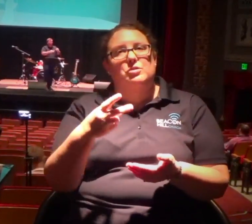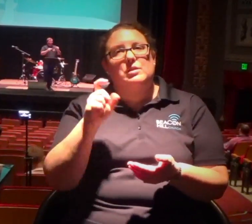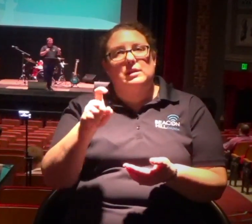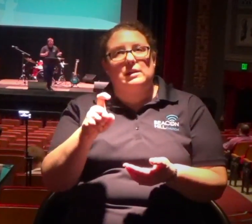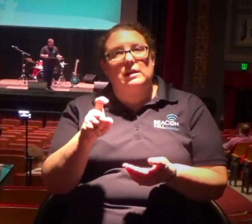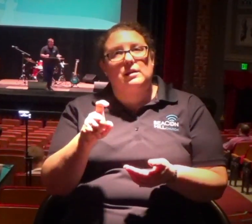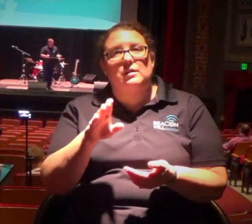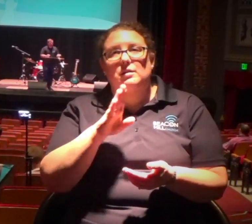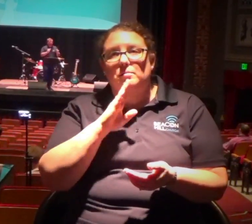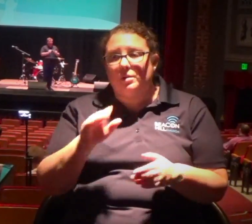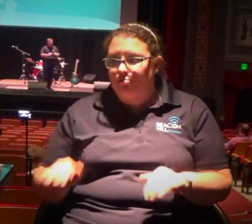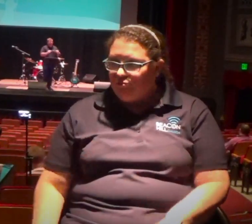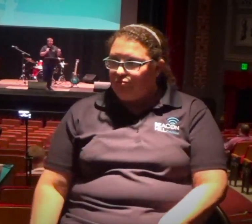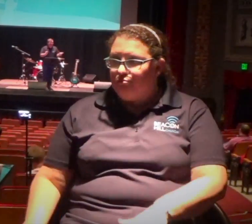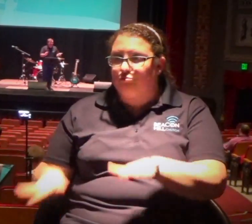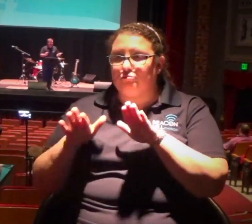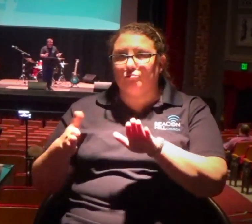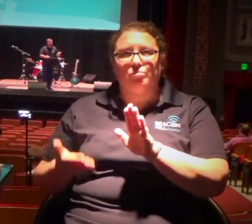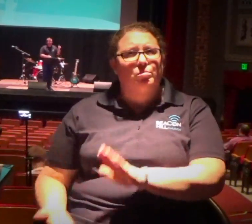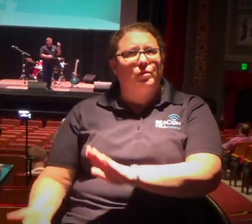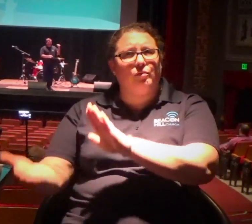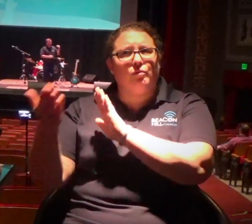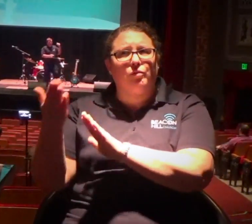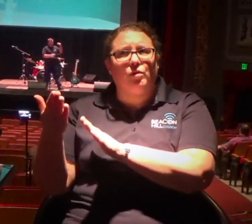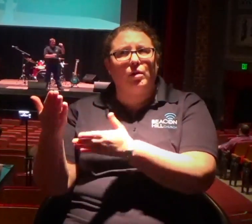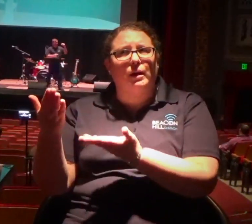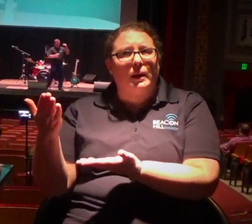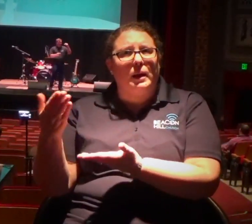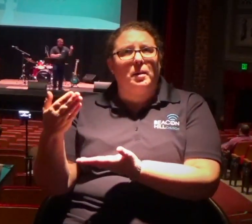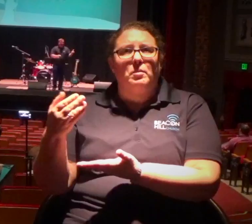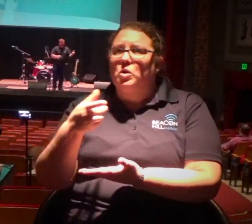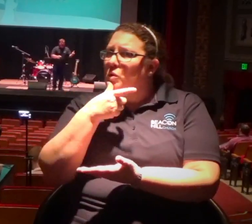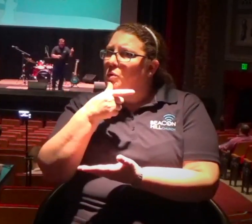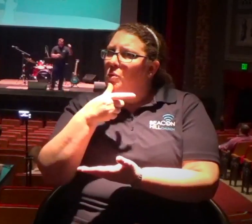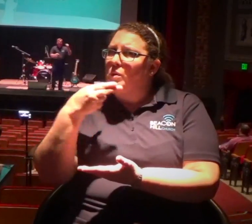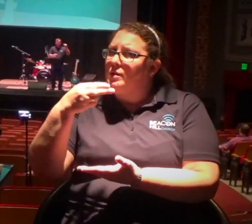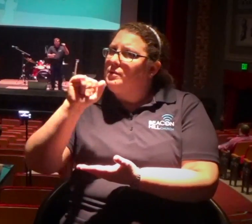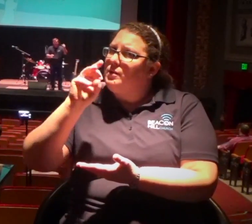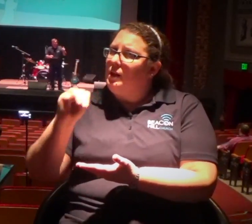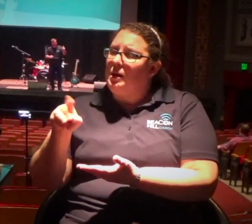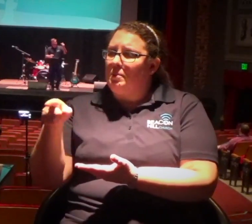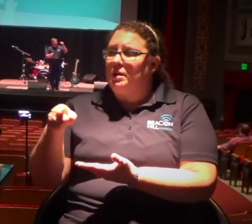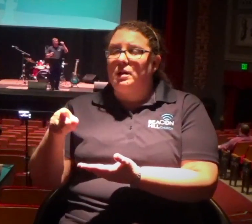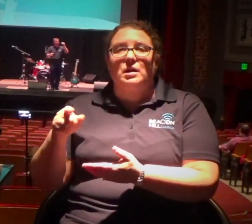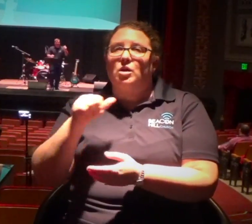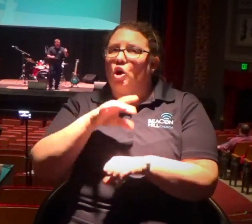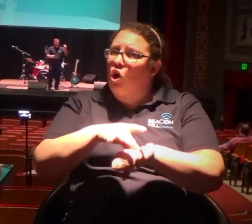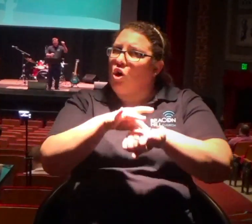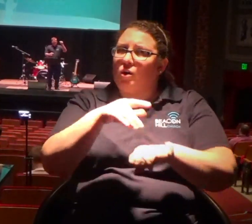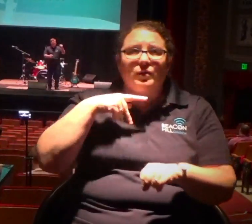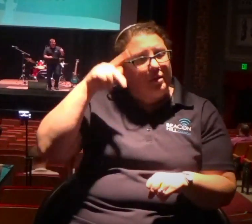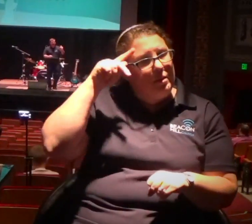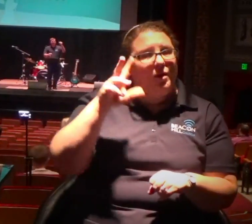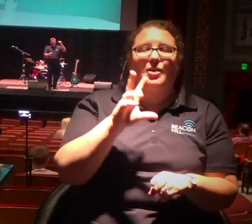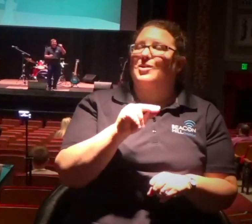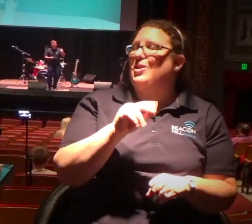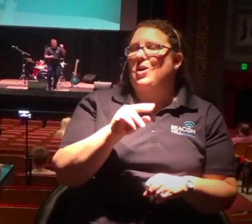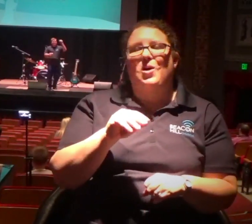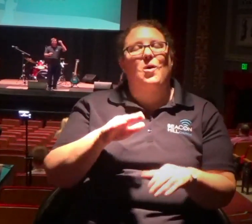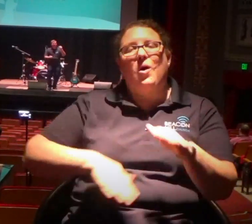before him. Who is him? It is not his earthly parents, but he was brought up under the loving care and guidance of God